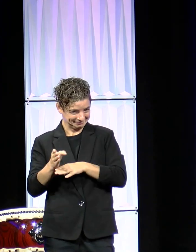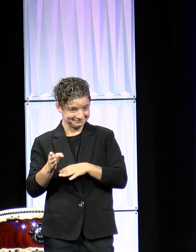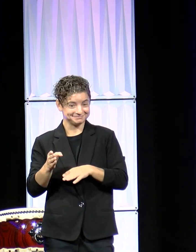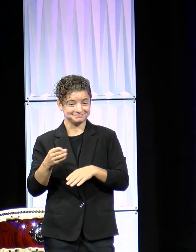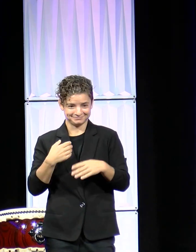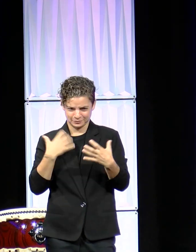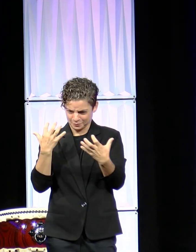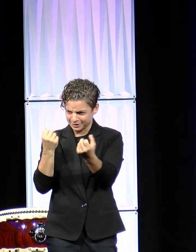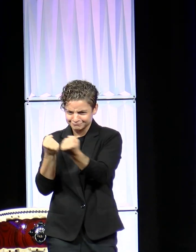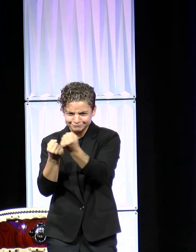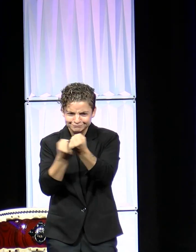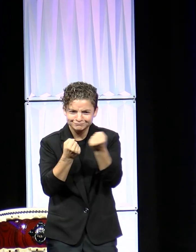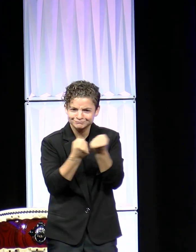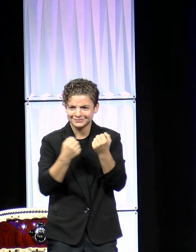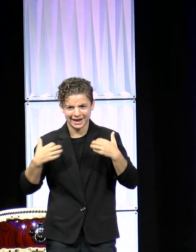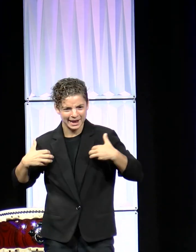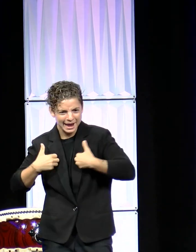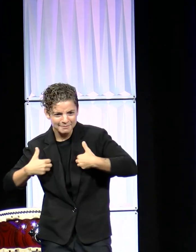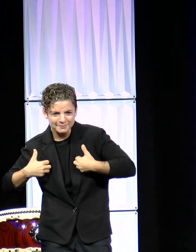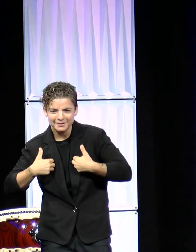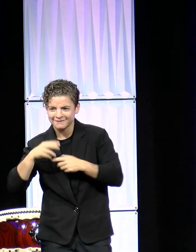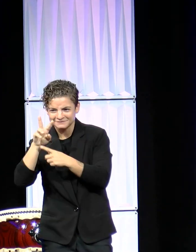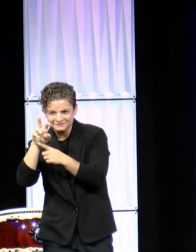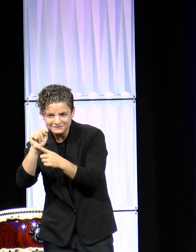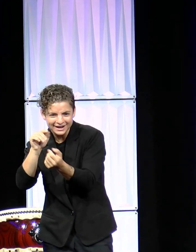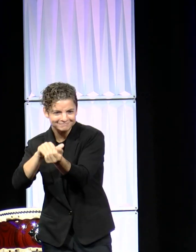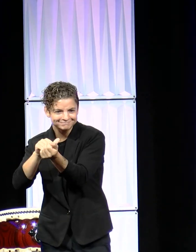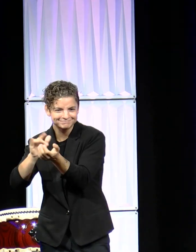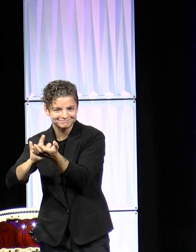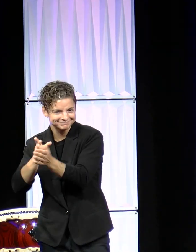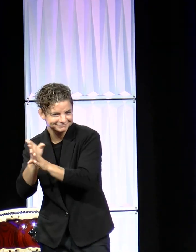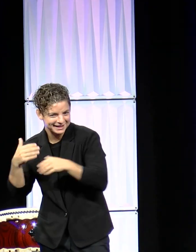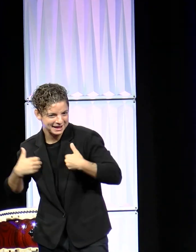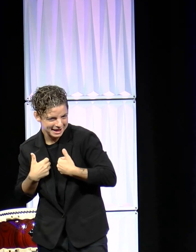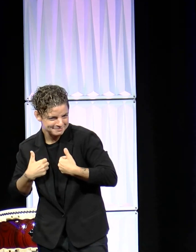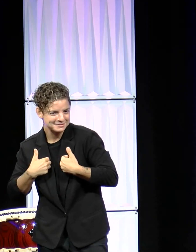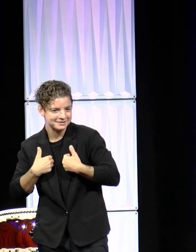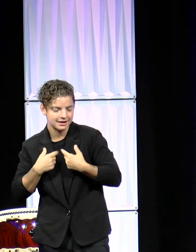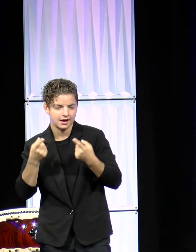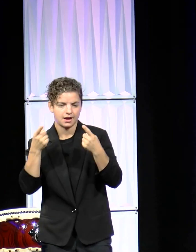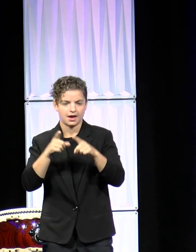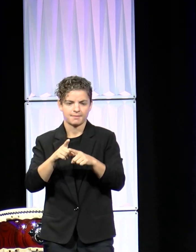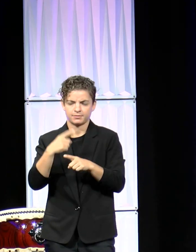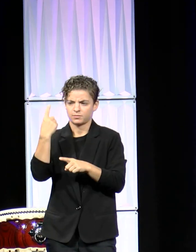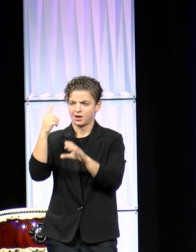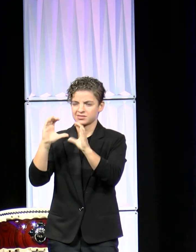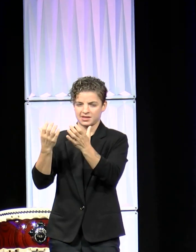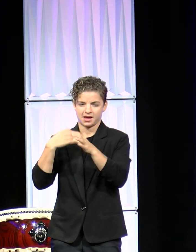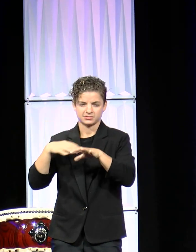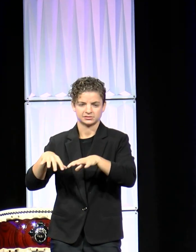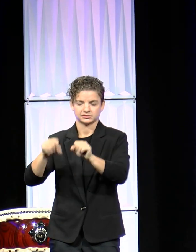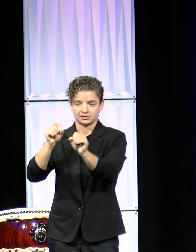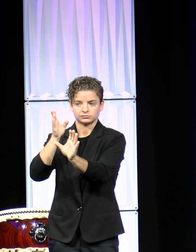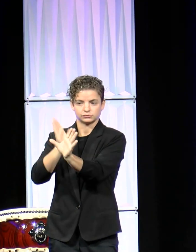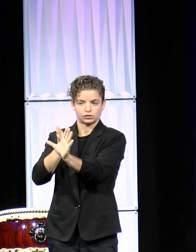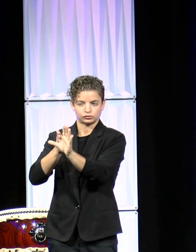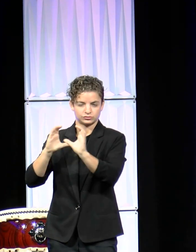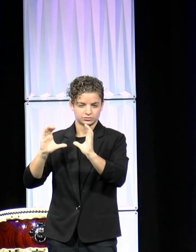animals. It was by chance that I was in a psychology class and then took a leap and wanted to volunteer at a local women's